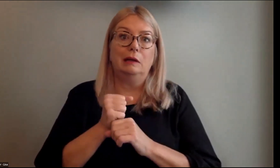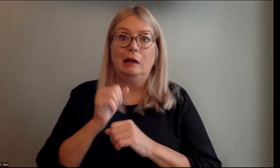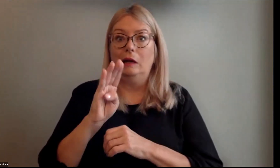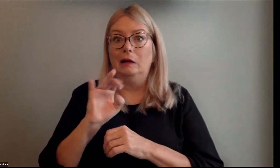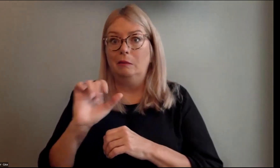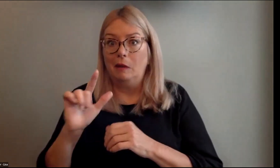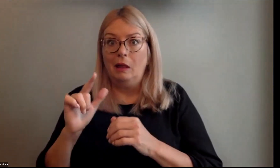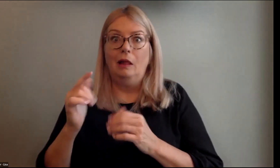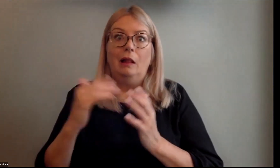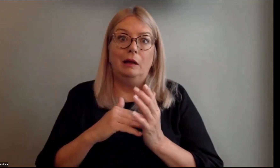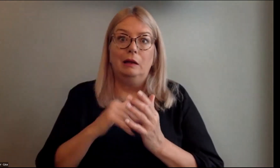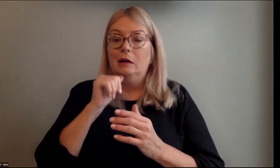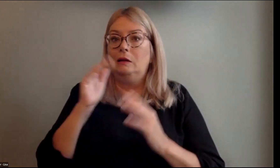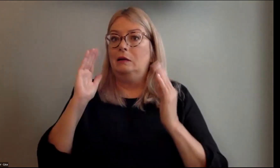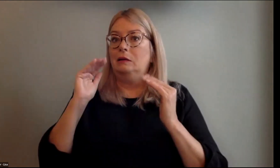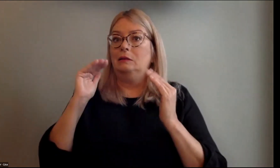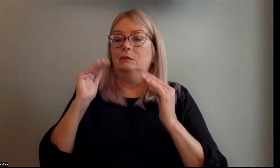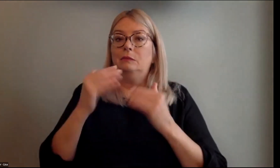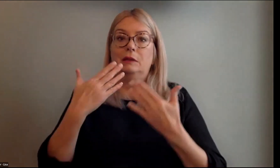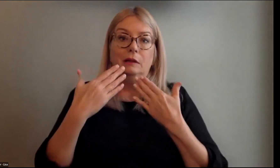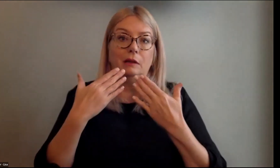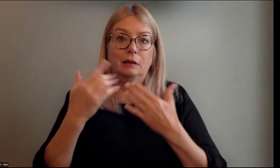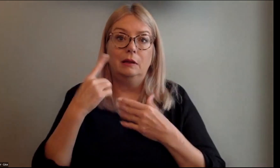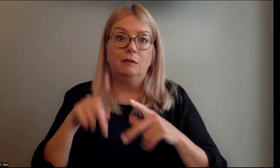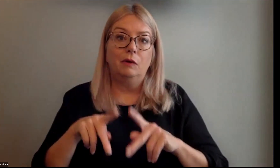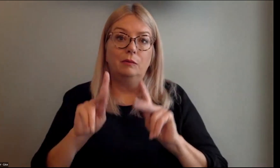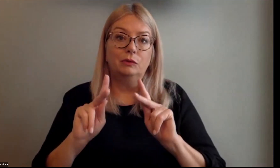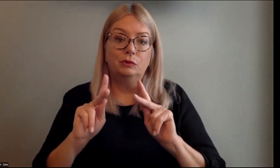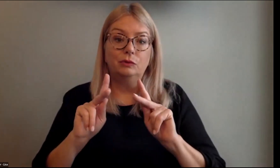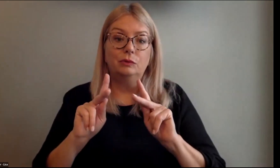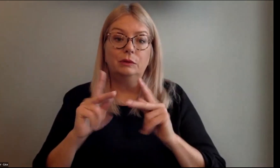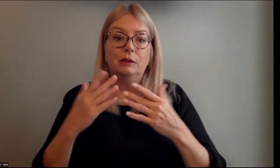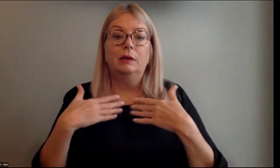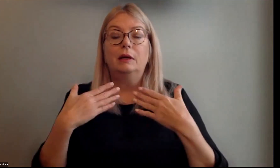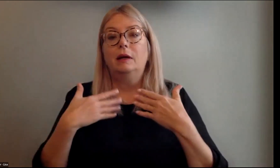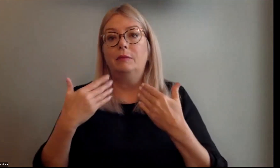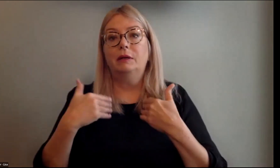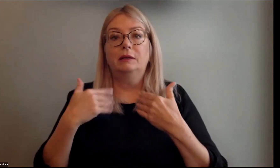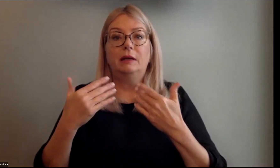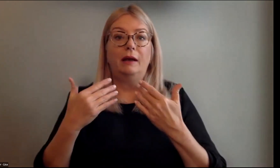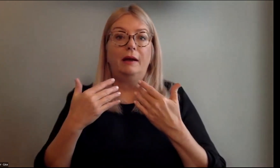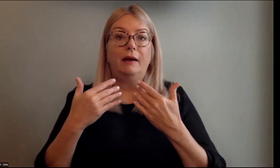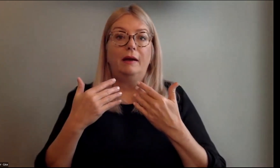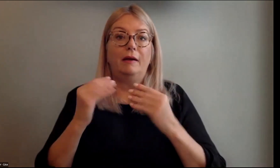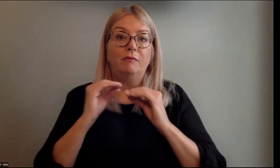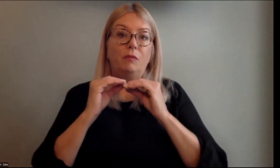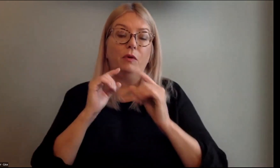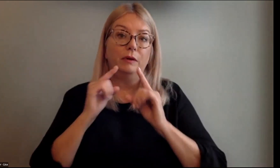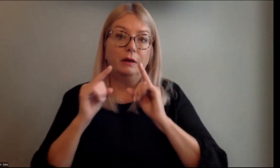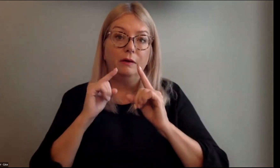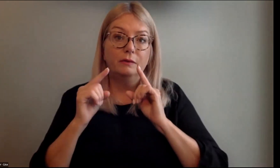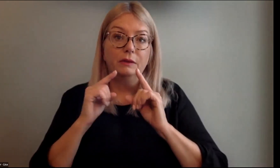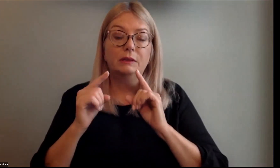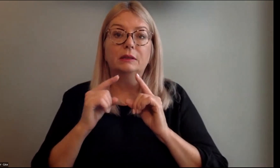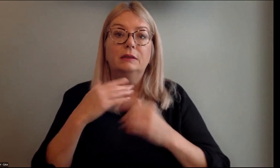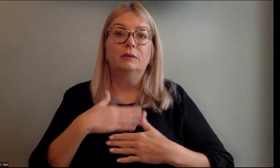expecting. So I'll end there, but again, thanks for the opportunity. I'm happy to have ongoing conversations at whatever level, and appreciate